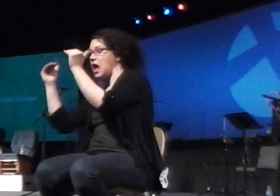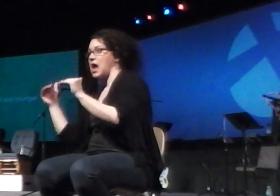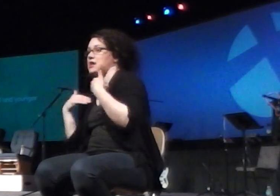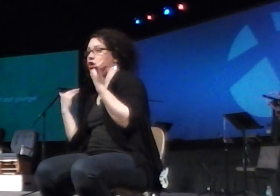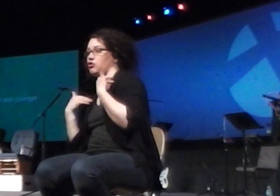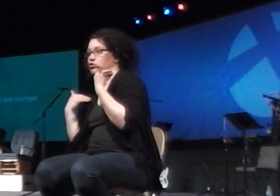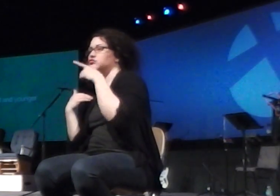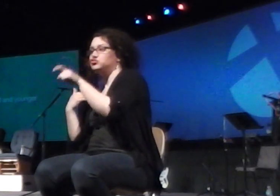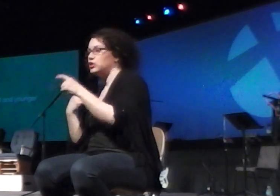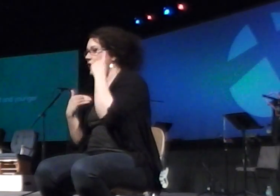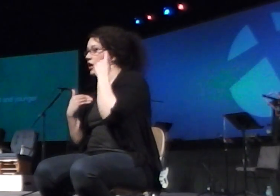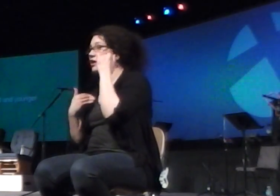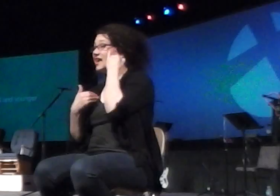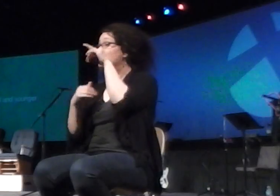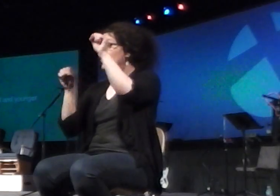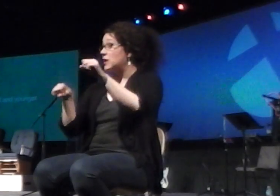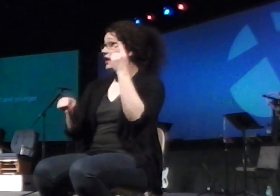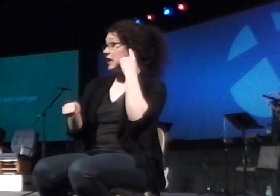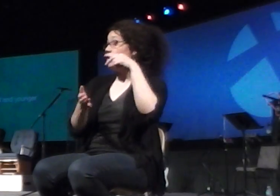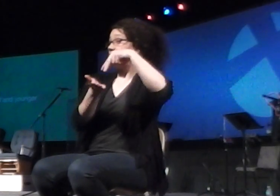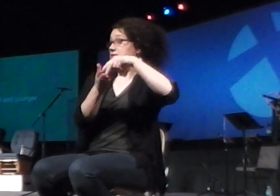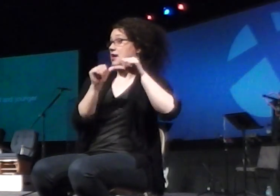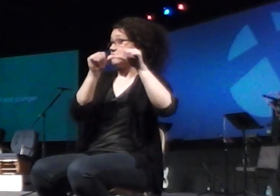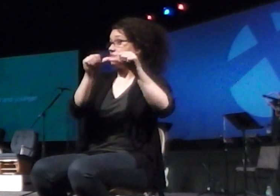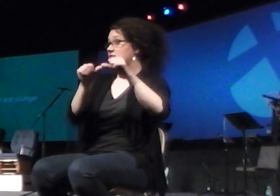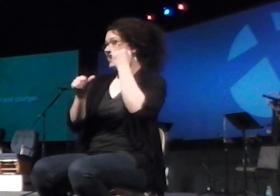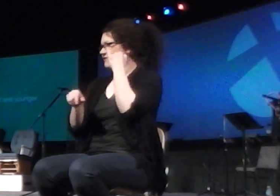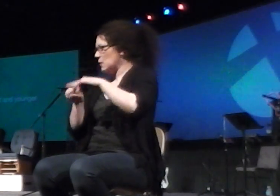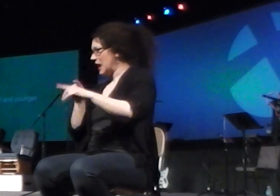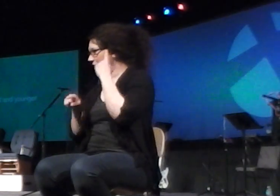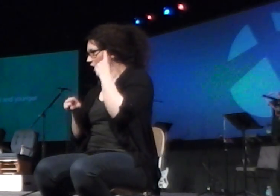If you can hear this tone, stay standing. If not, sit down. Go ahead.